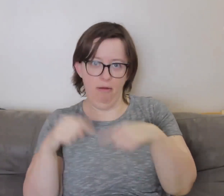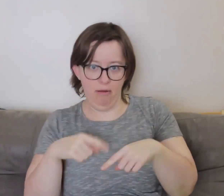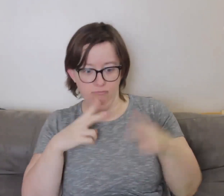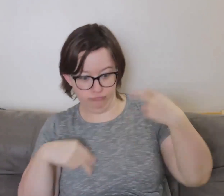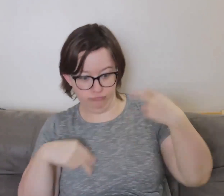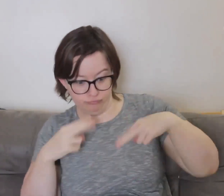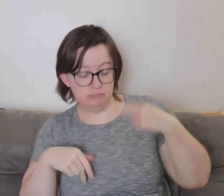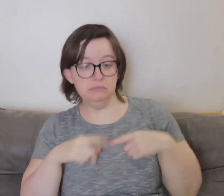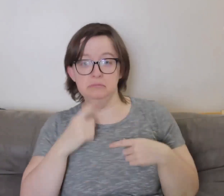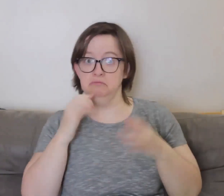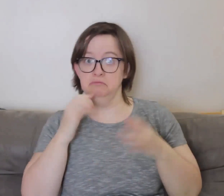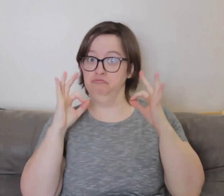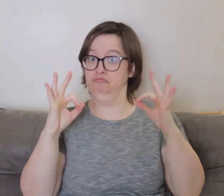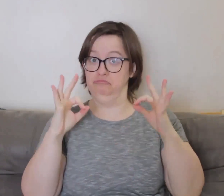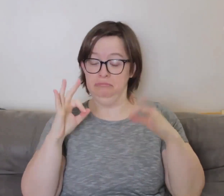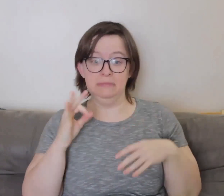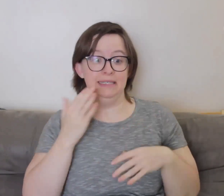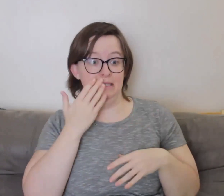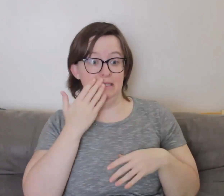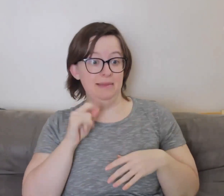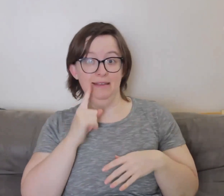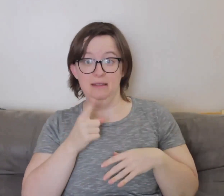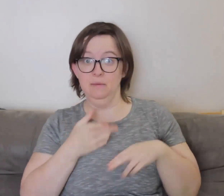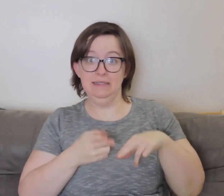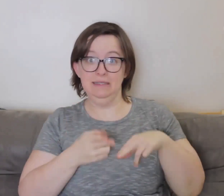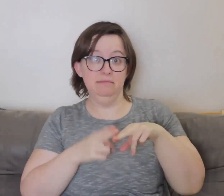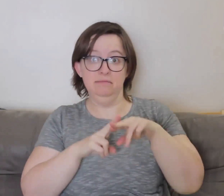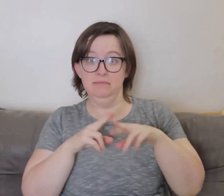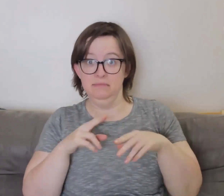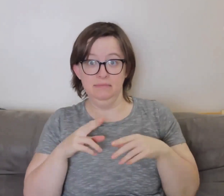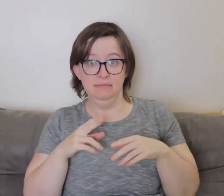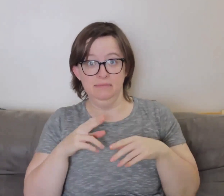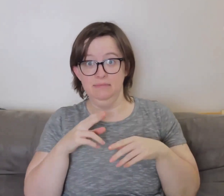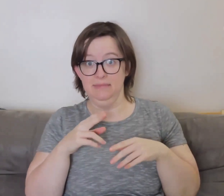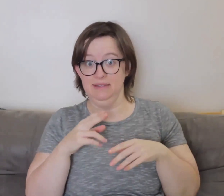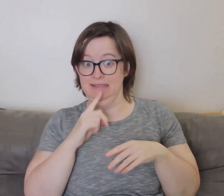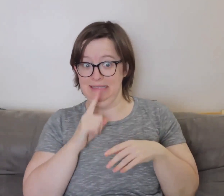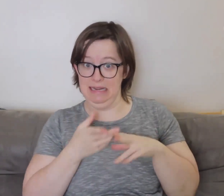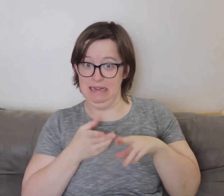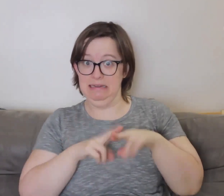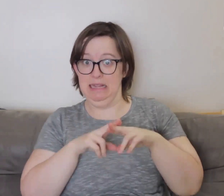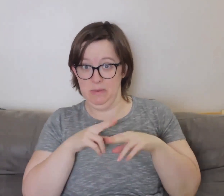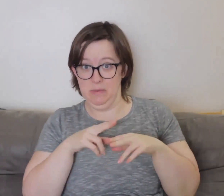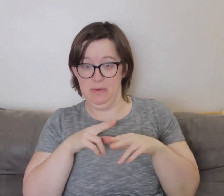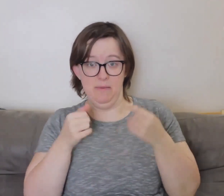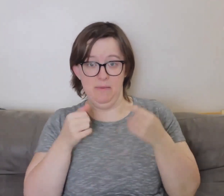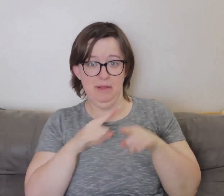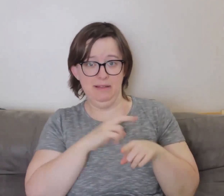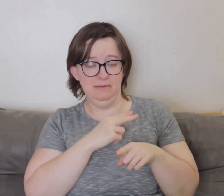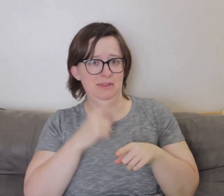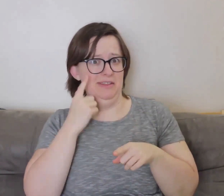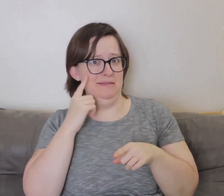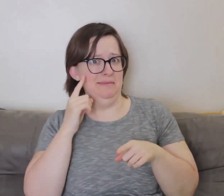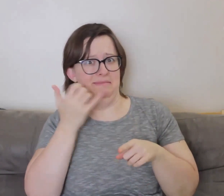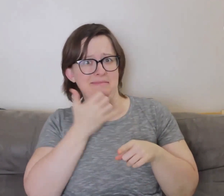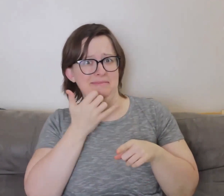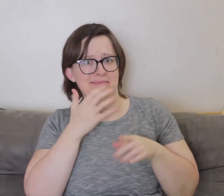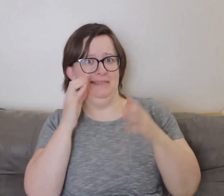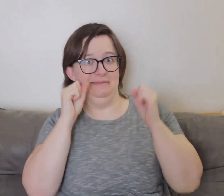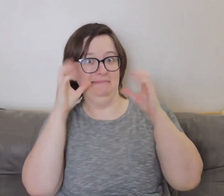breastfeeding seemed like it was going well at first. The doctor did an evaluation of myself and the baby and it seemed good. The